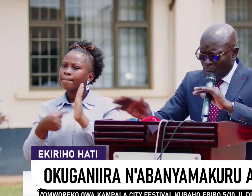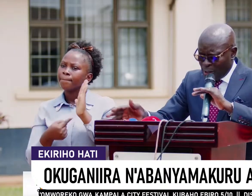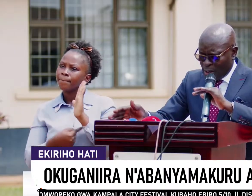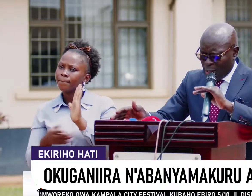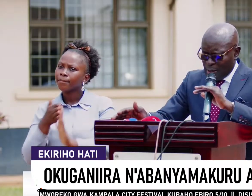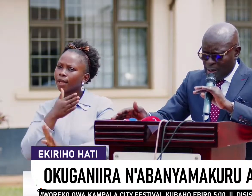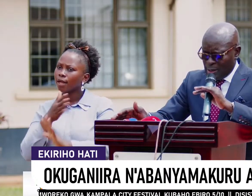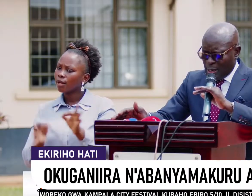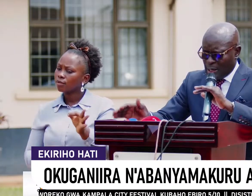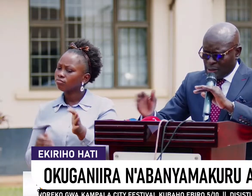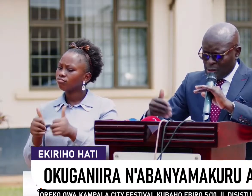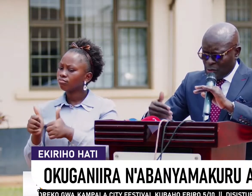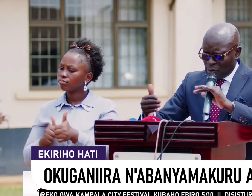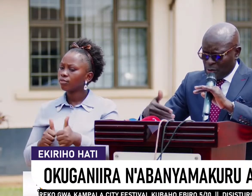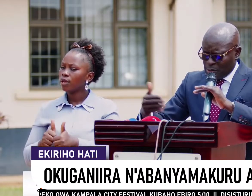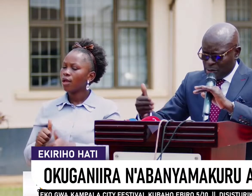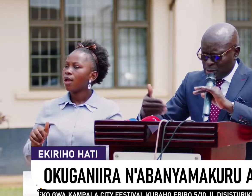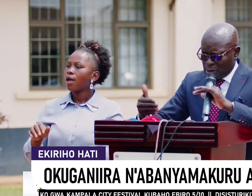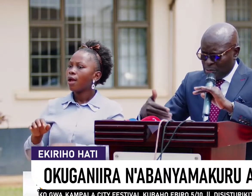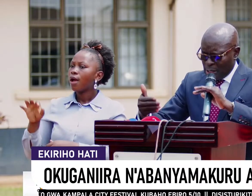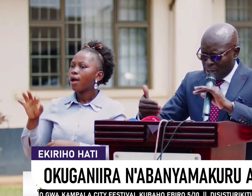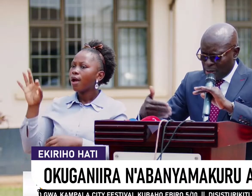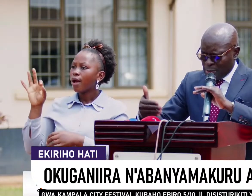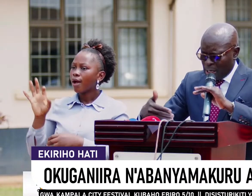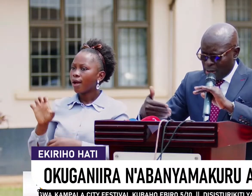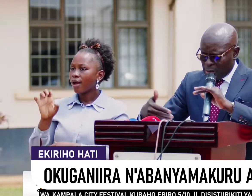ebyolina okugoberera akakiiko